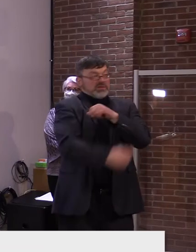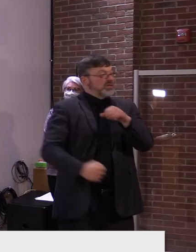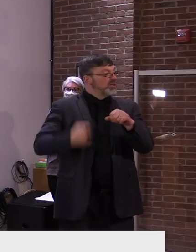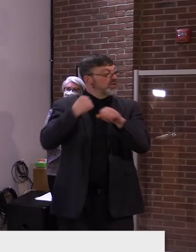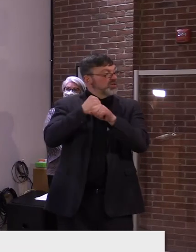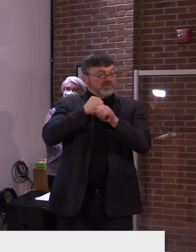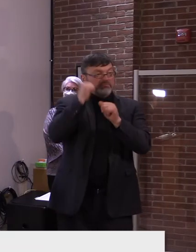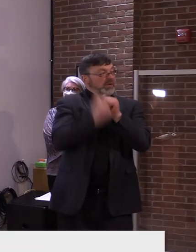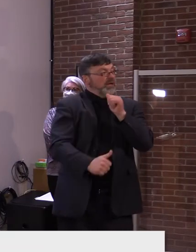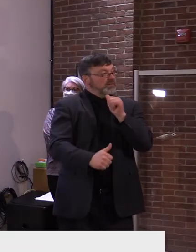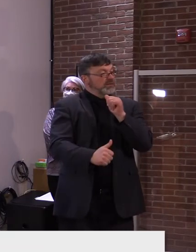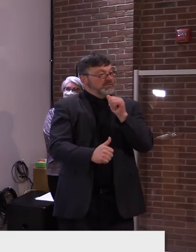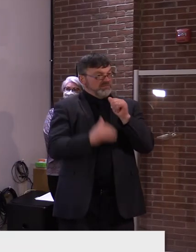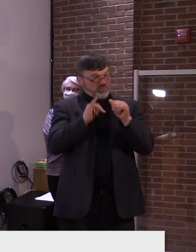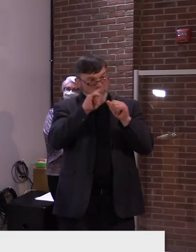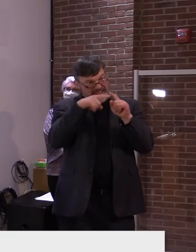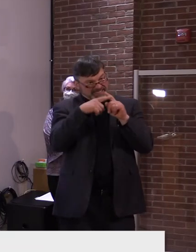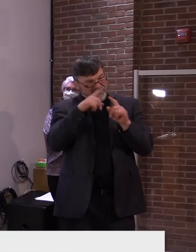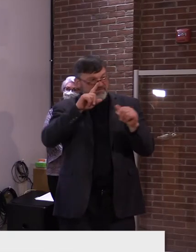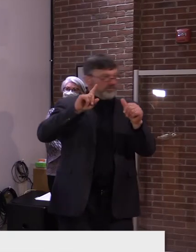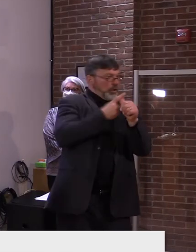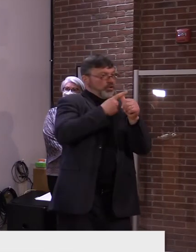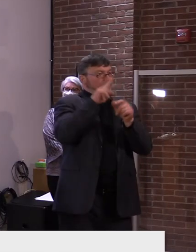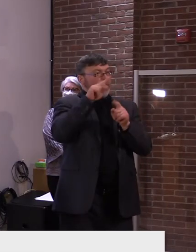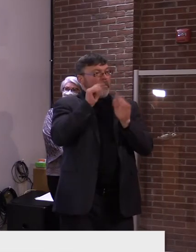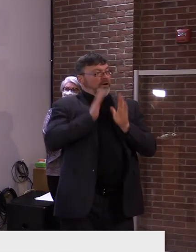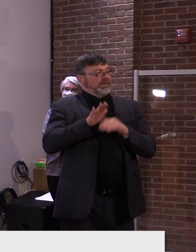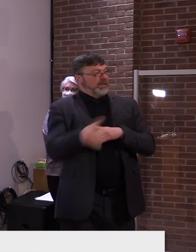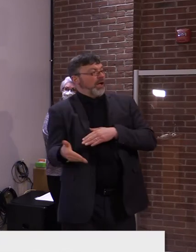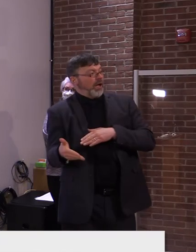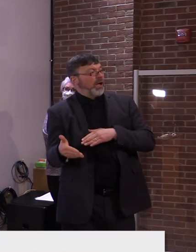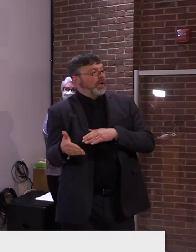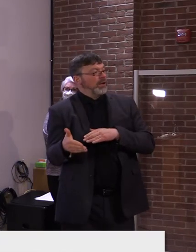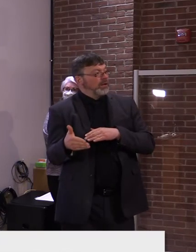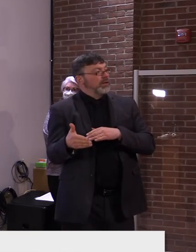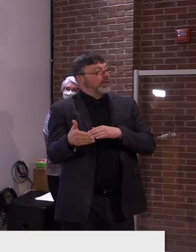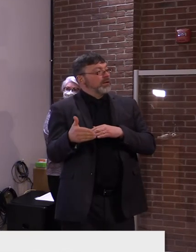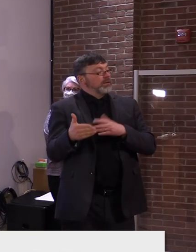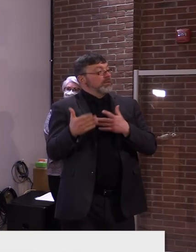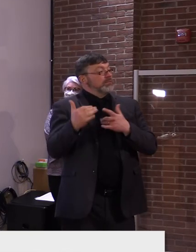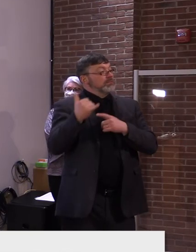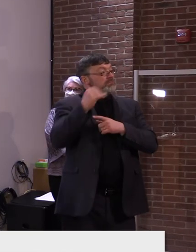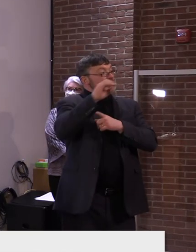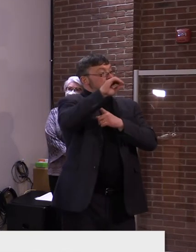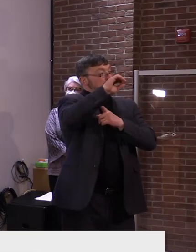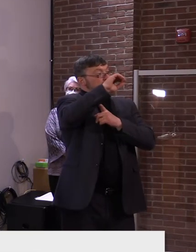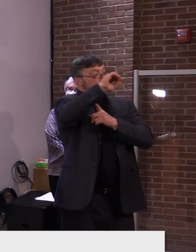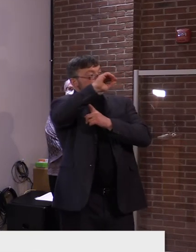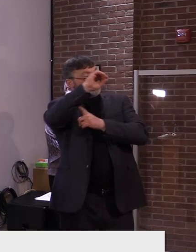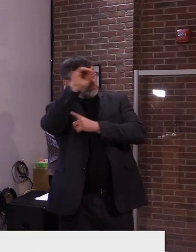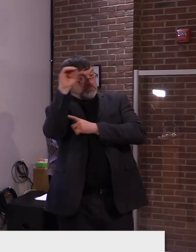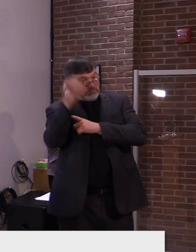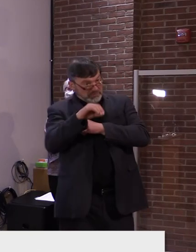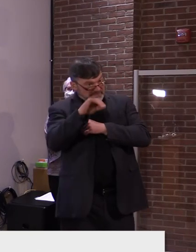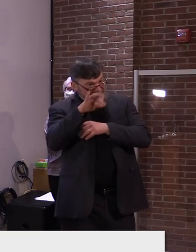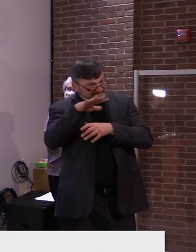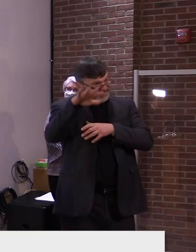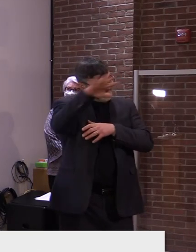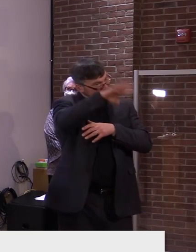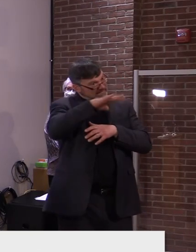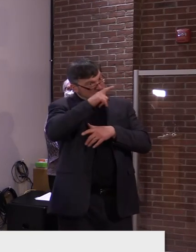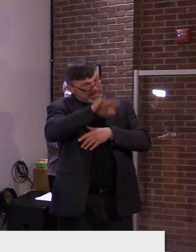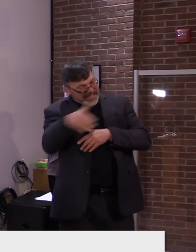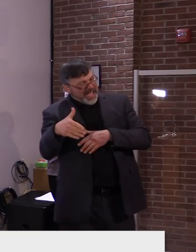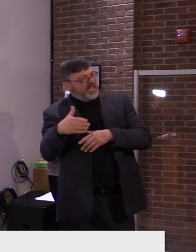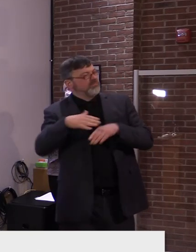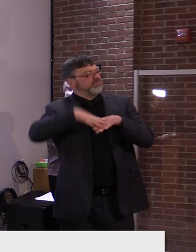lost, 90% of them were over 65. And those with chronic conditions as well have been